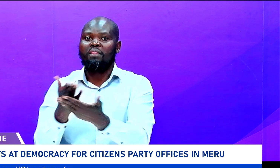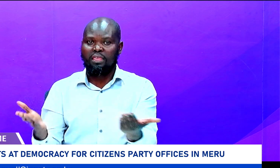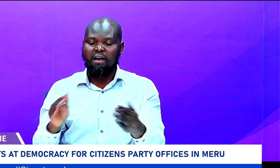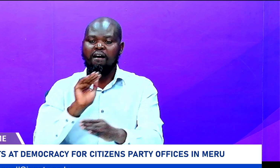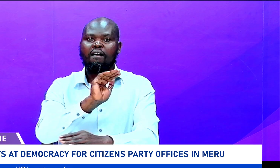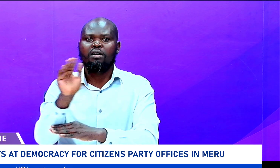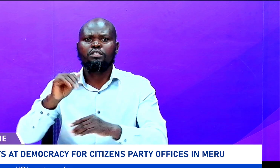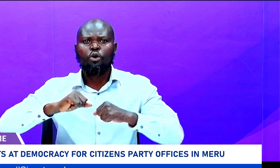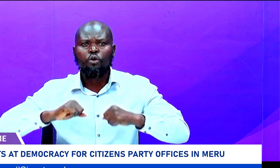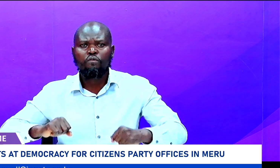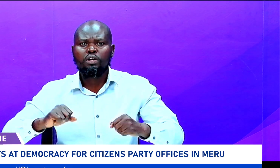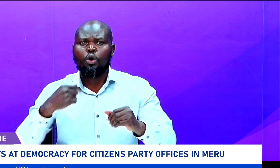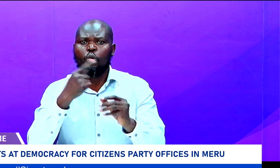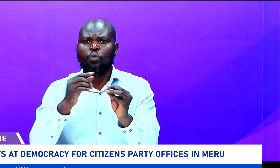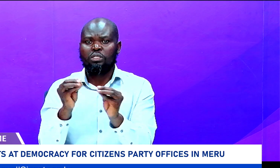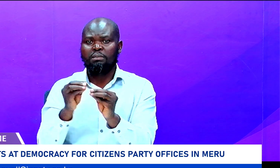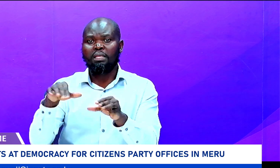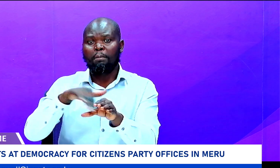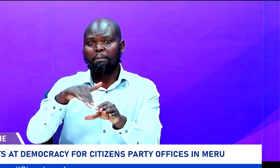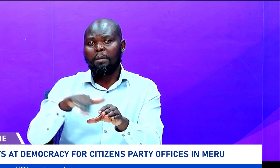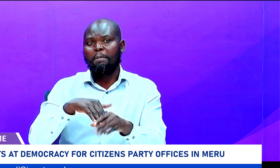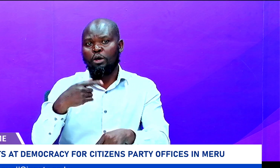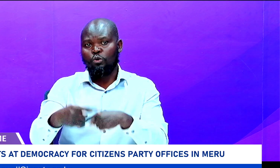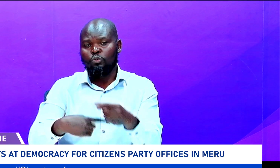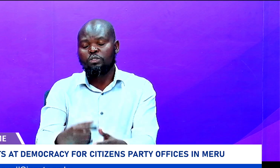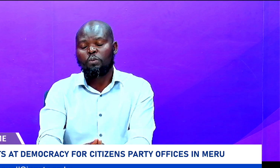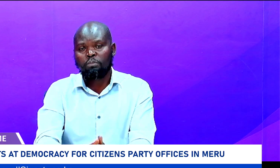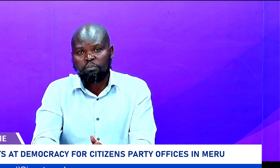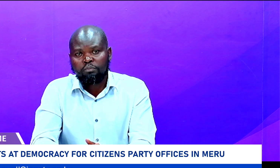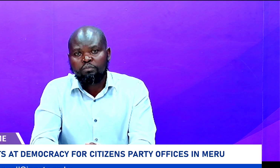the will of members and reinstate Githinji.